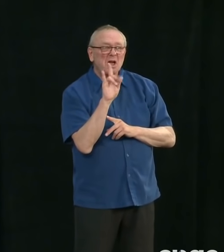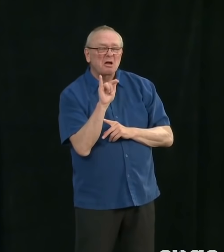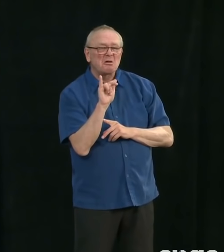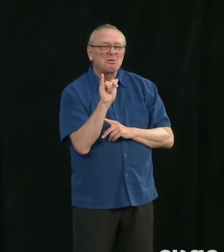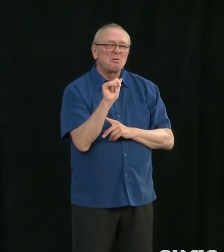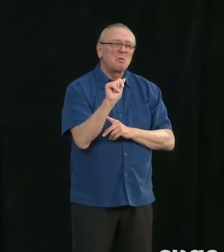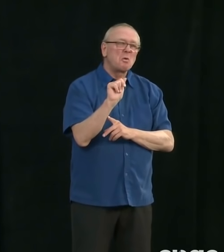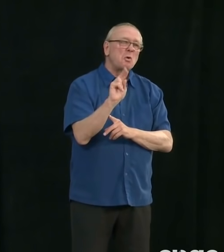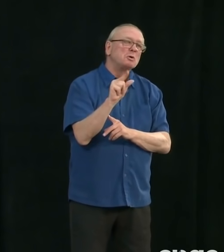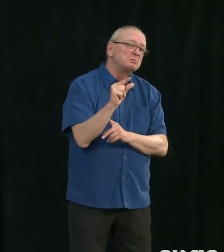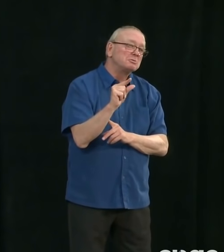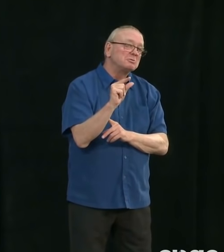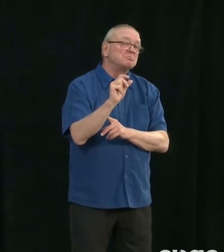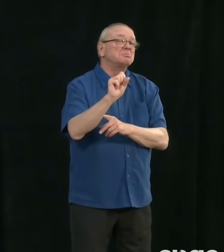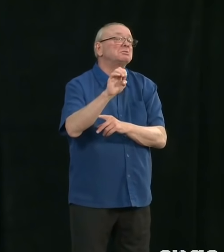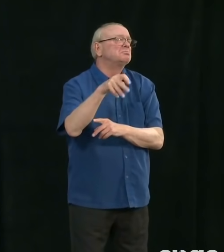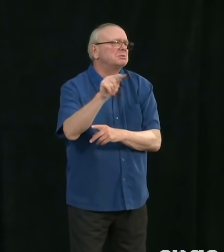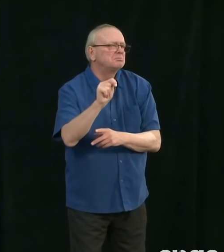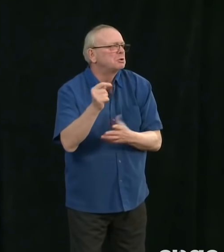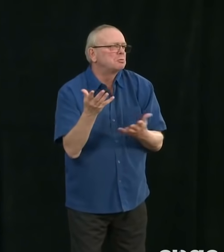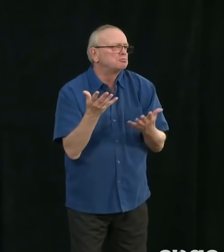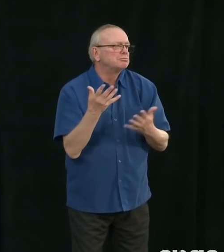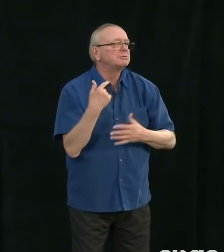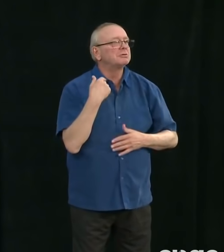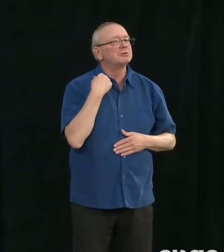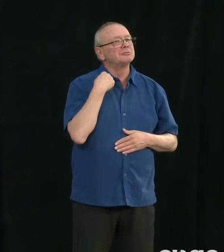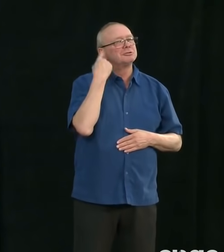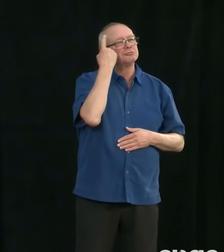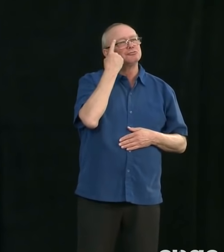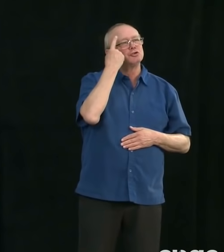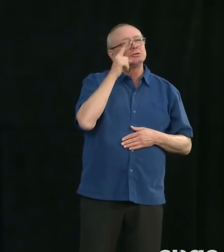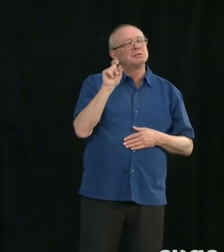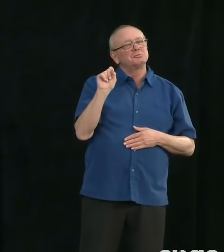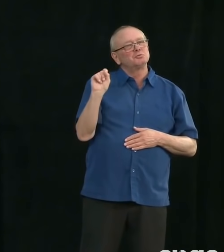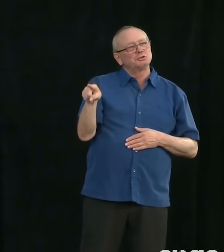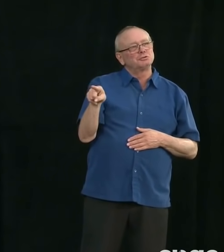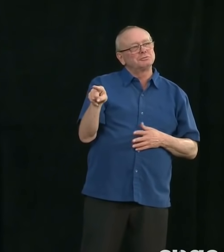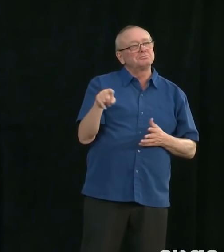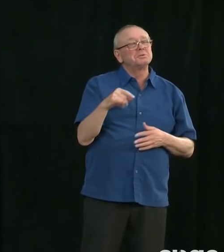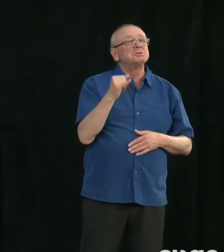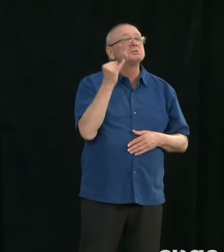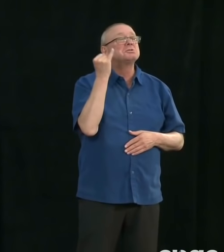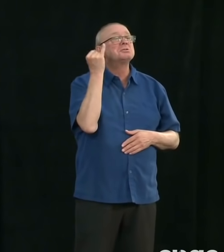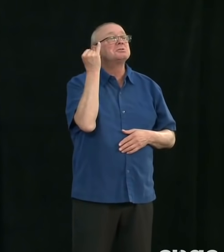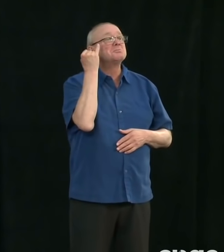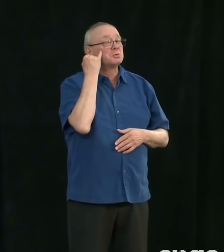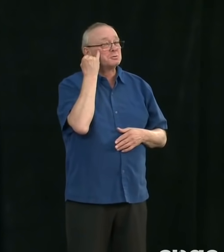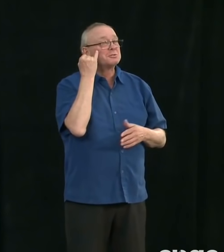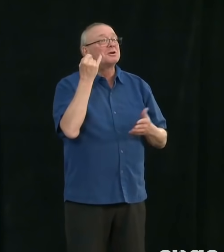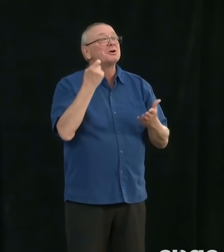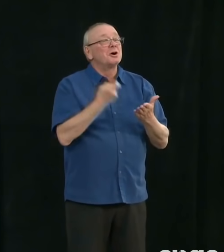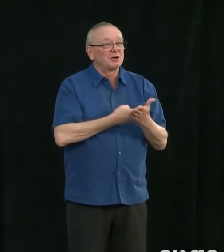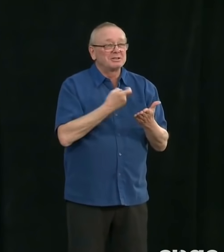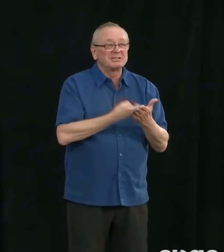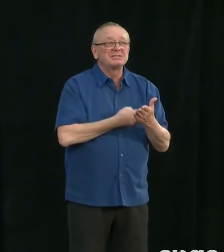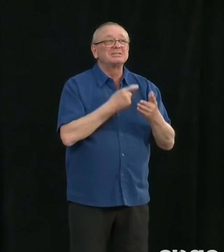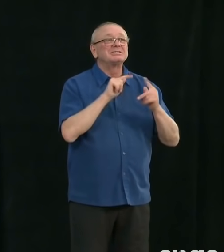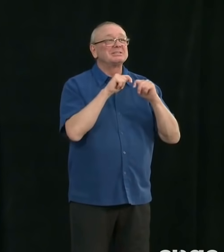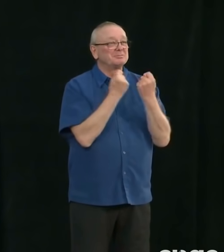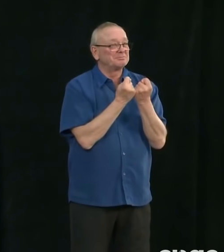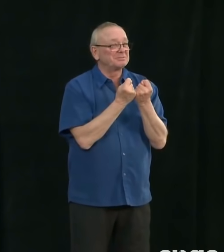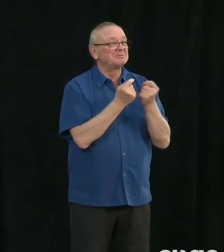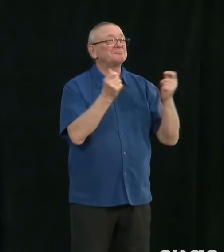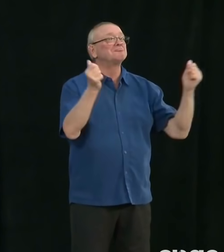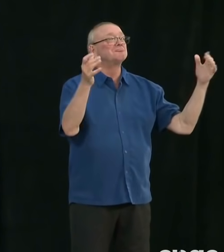would happen if, the teams were here and it all got to the point where the puck could drop, but there were a positive